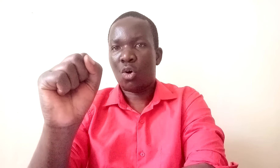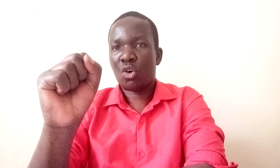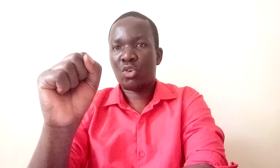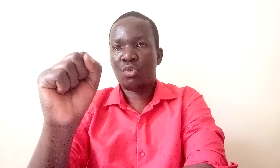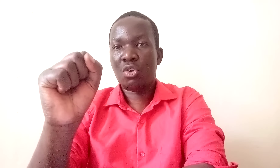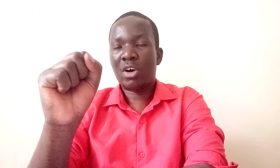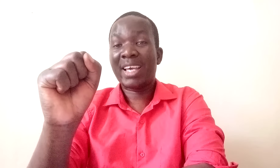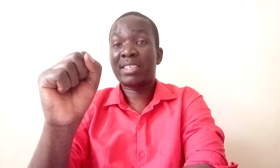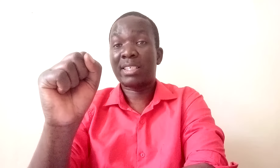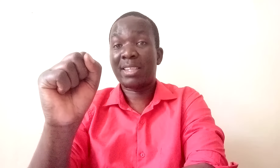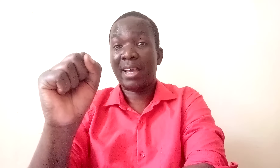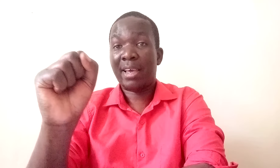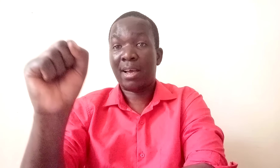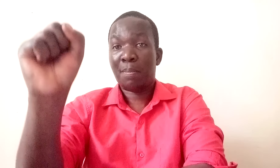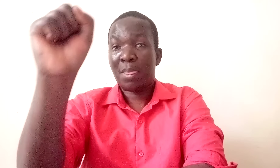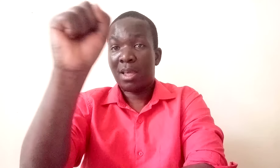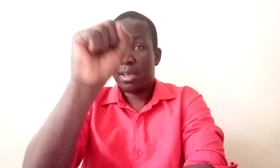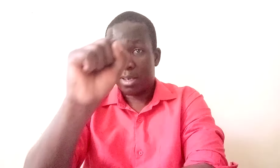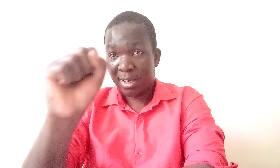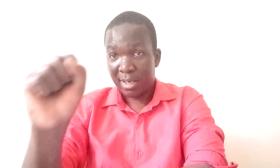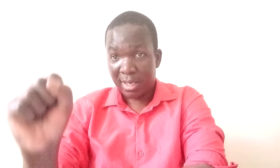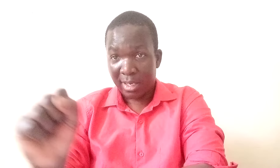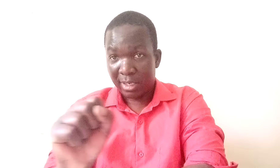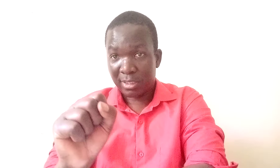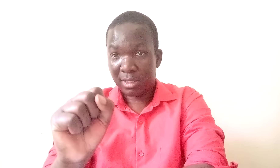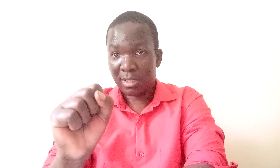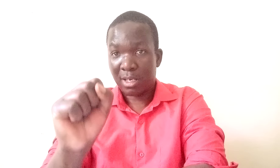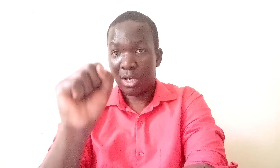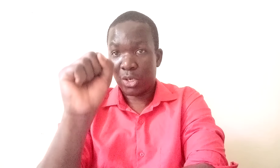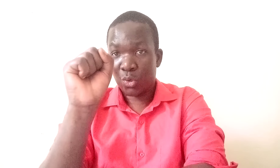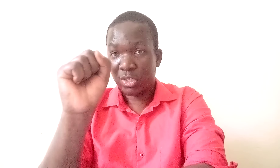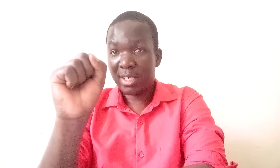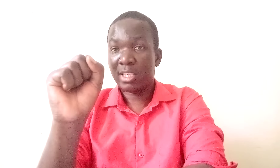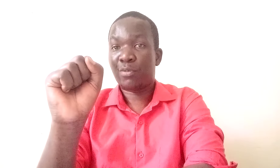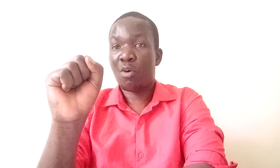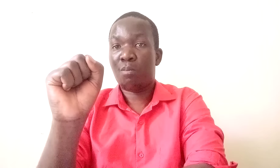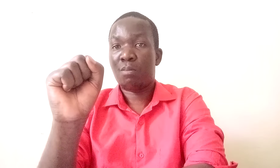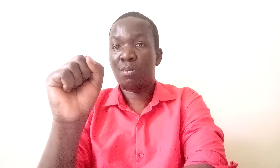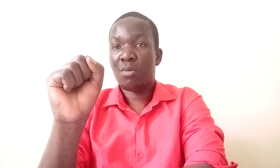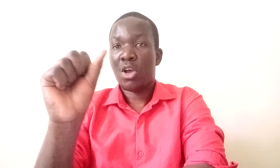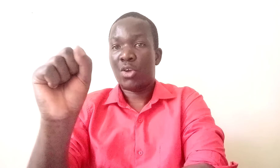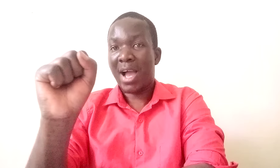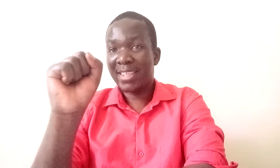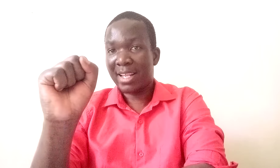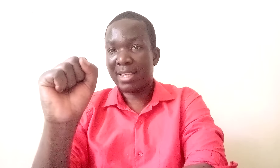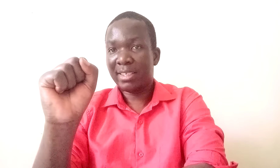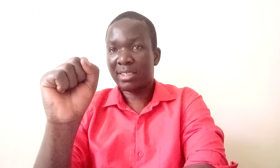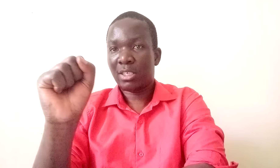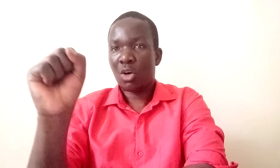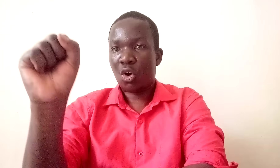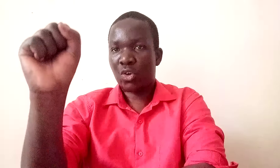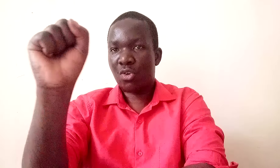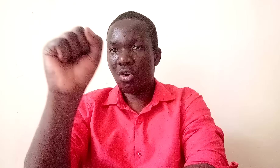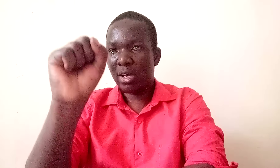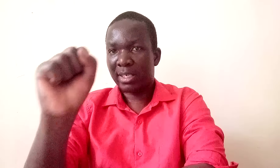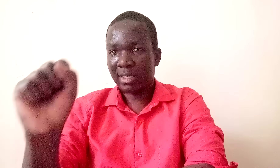or you draw S in the air. S, using this form. Either like this, or you draw S in